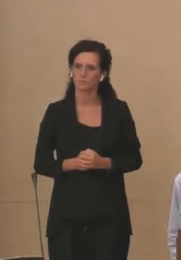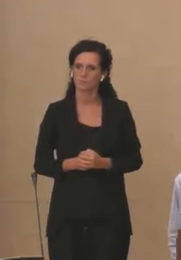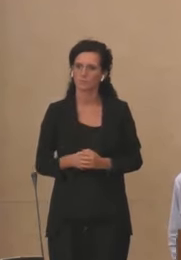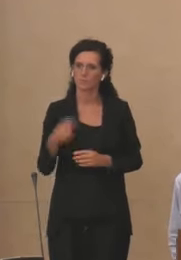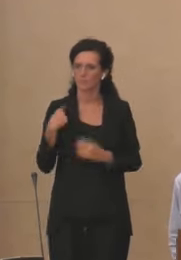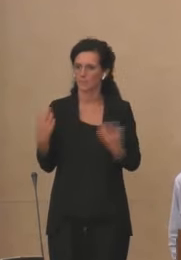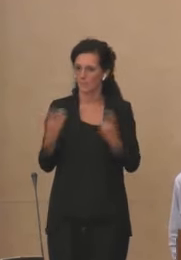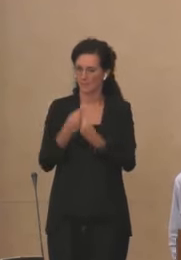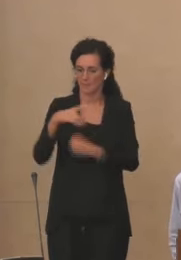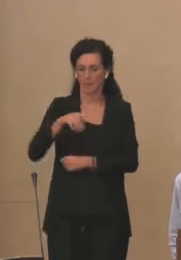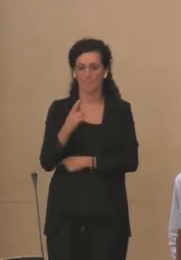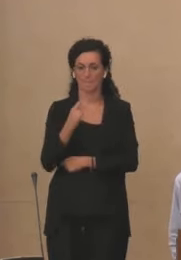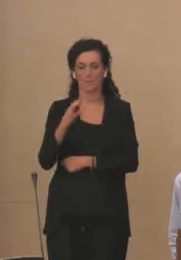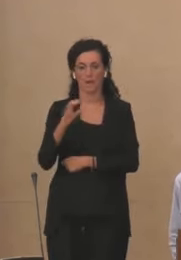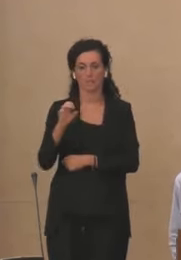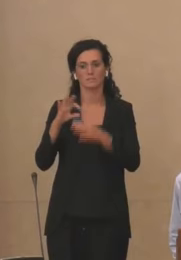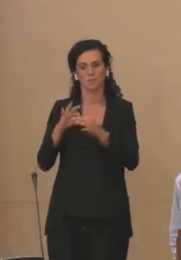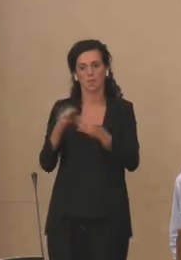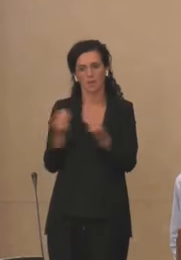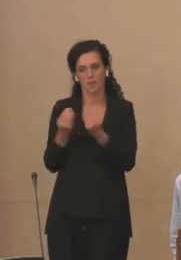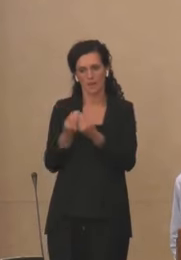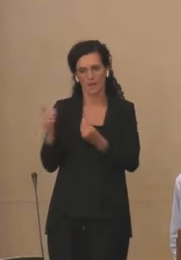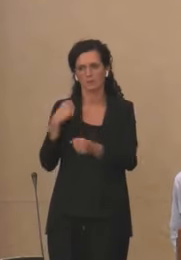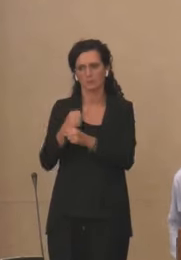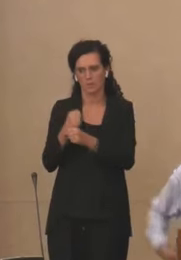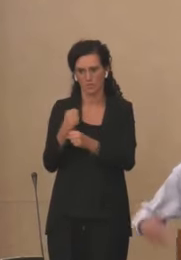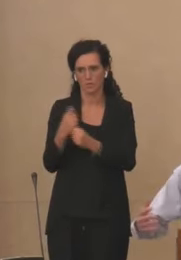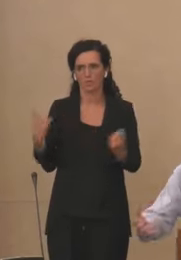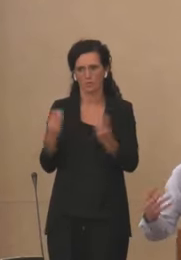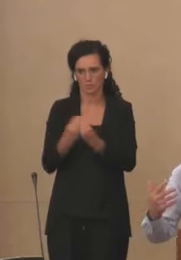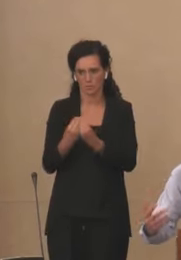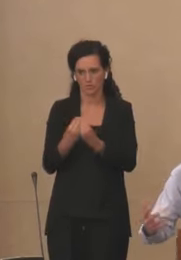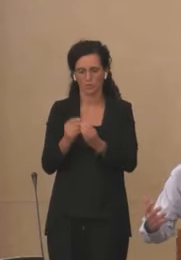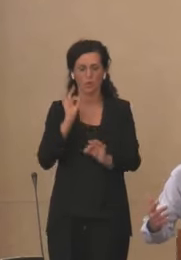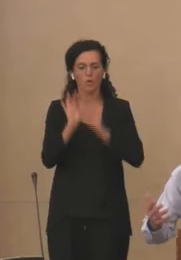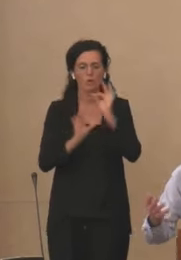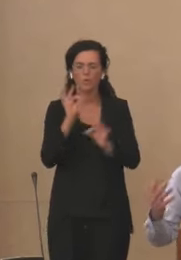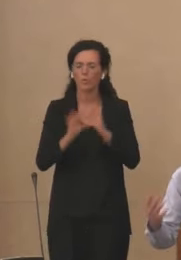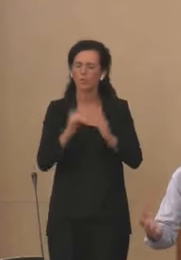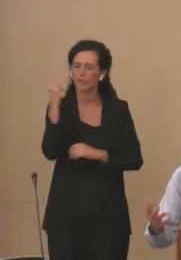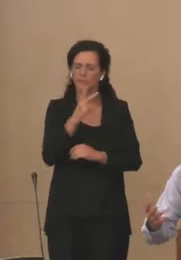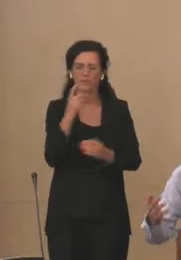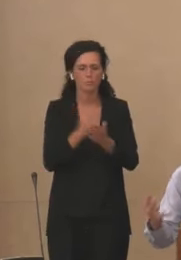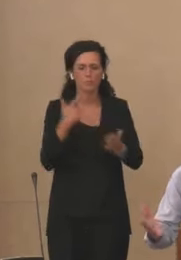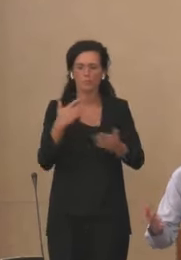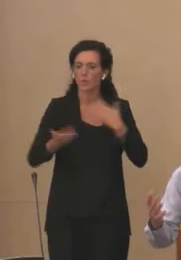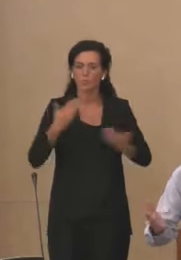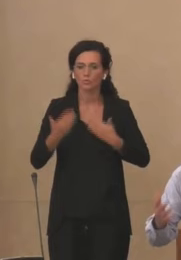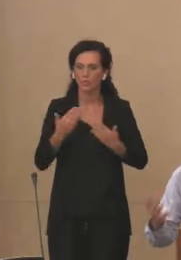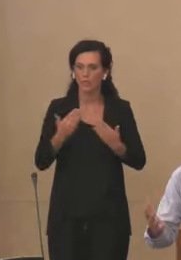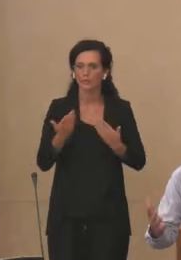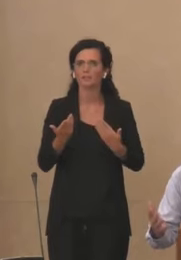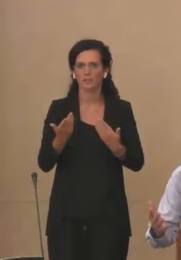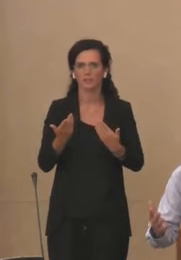model for fever clinics around the world, certainly throughout the United States, bringing patients in a very systematic